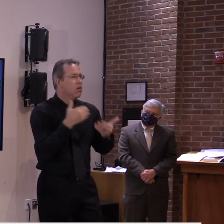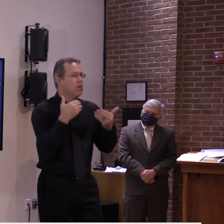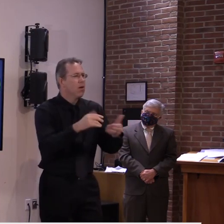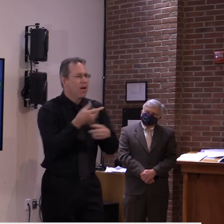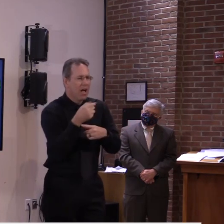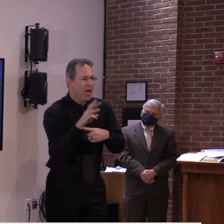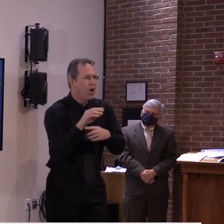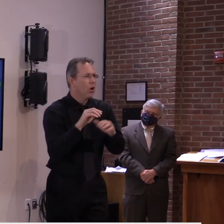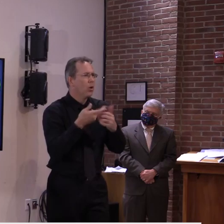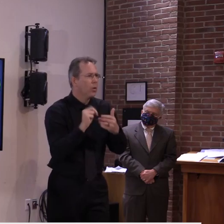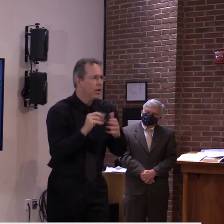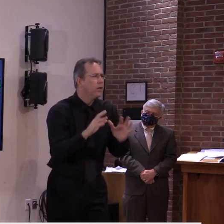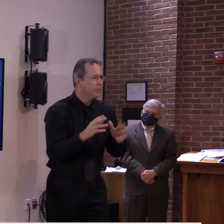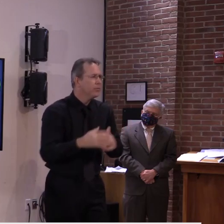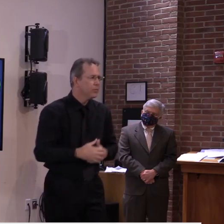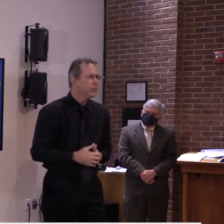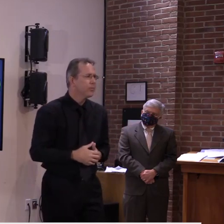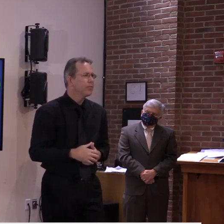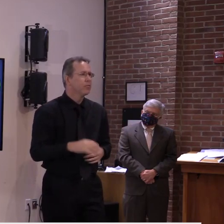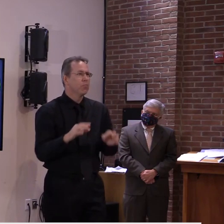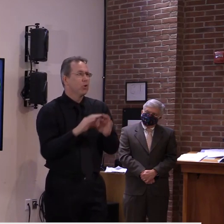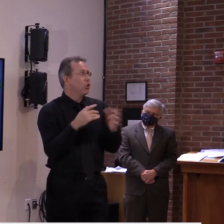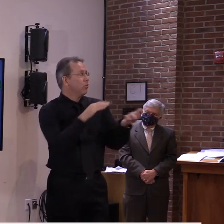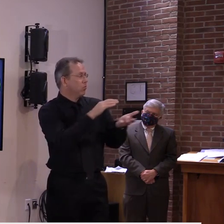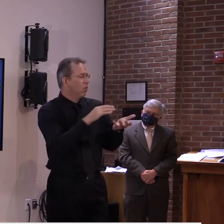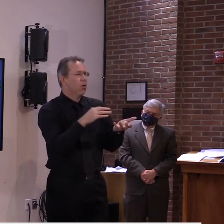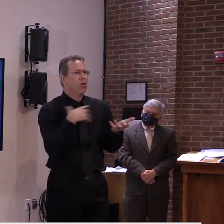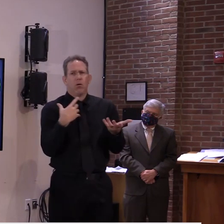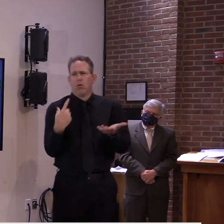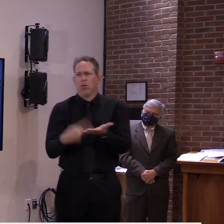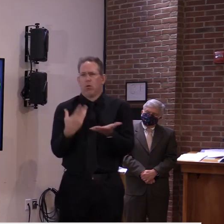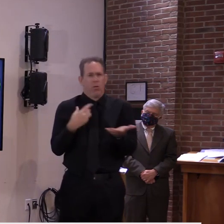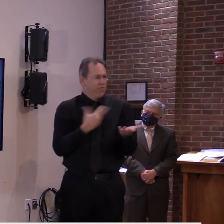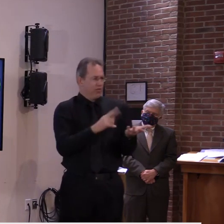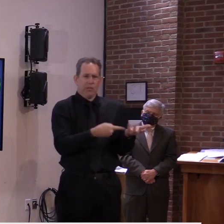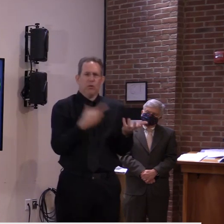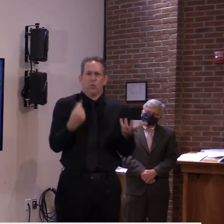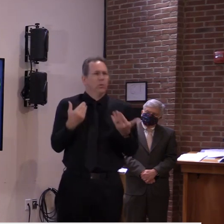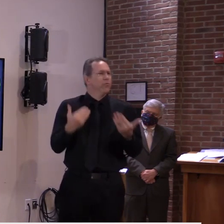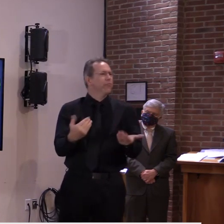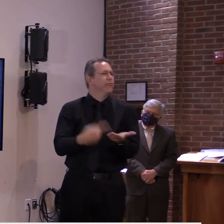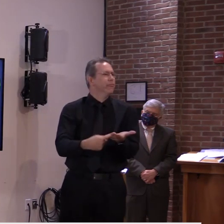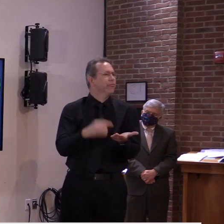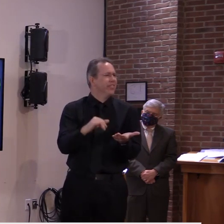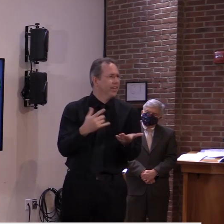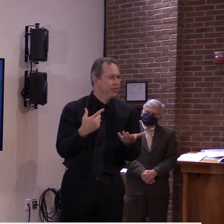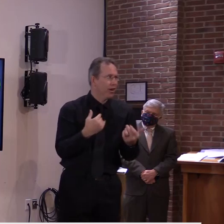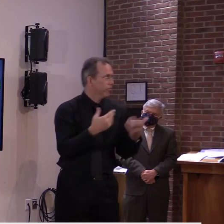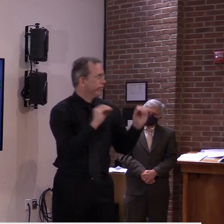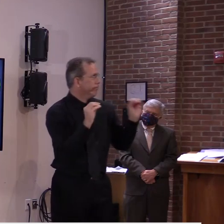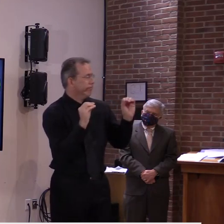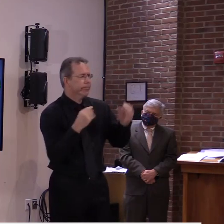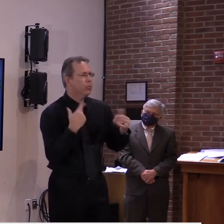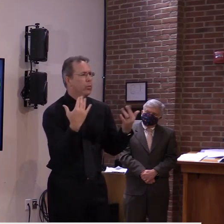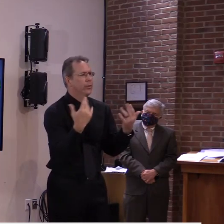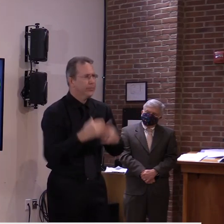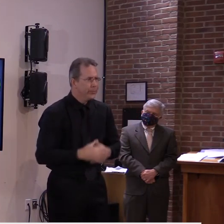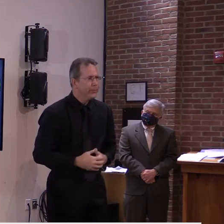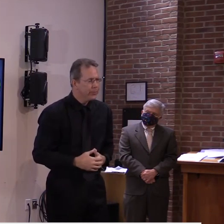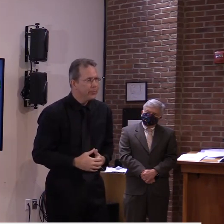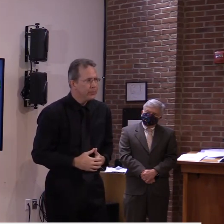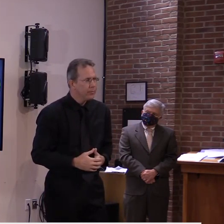underhand, meaning that everyone will know when their place is the timing is right for their group and